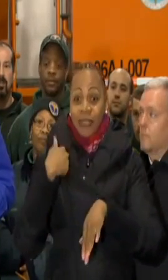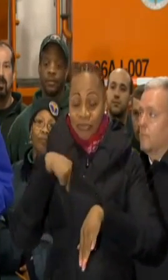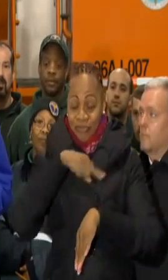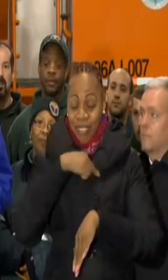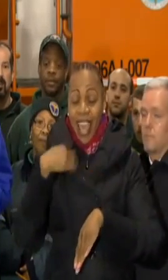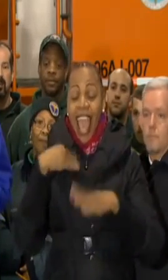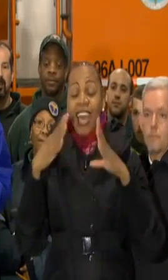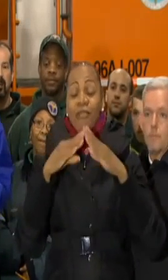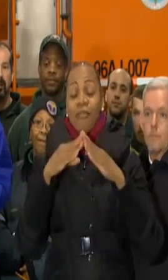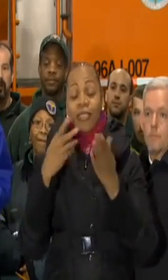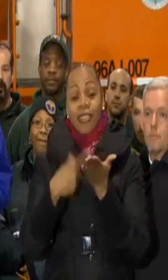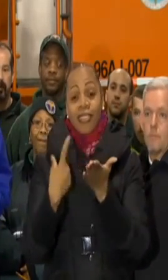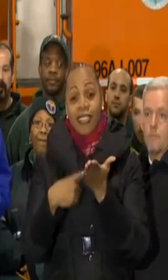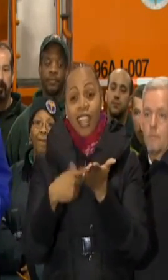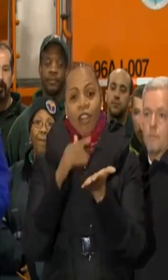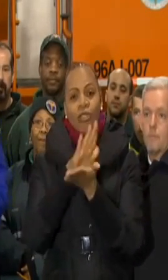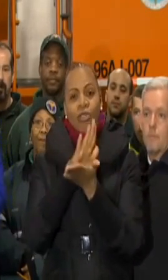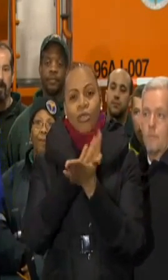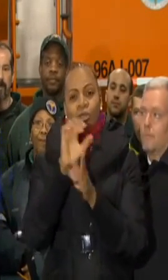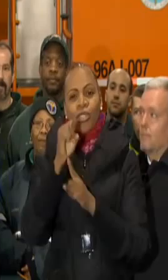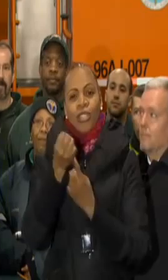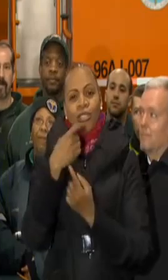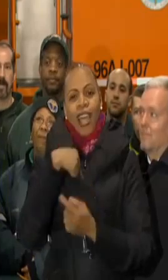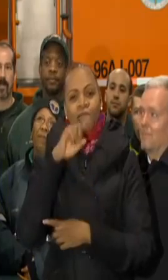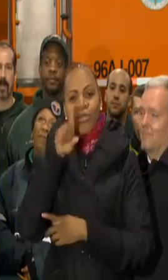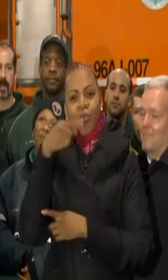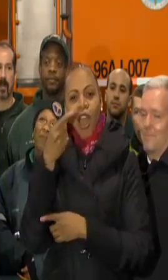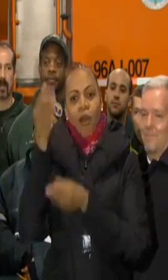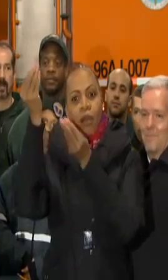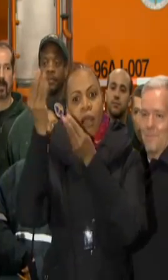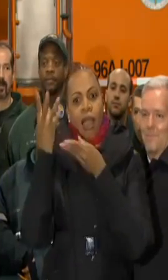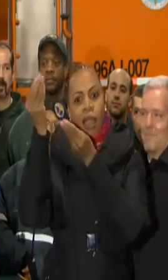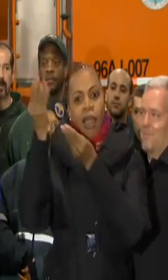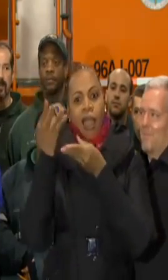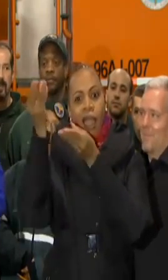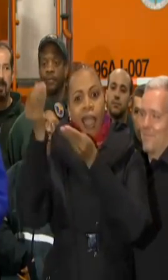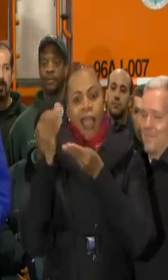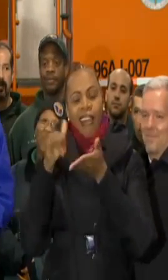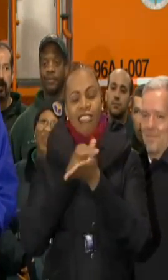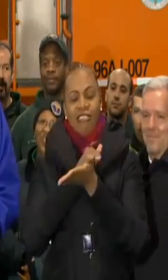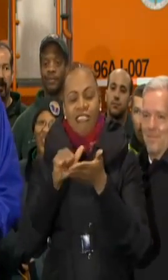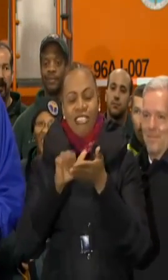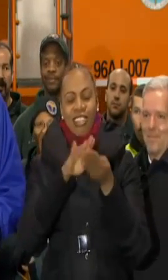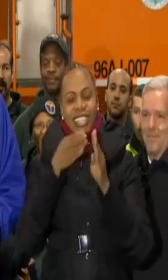school situation. So I was one of the most informed people in New York City at 4 a.m. this morning.